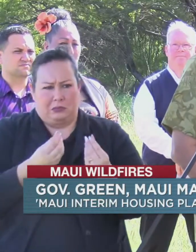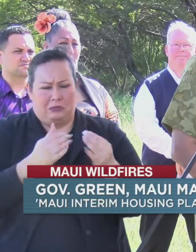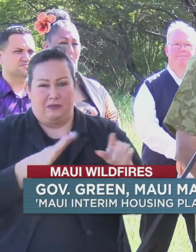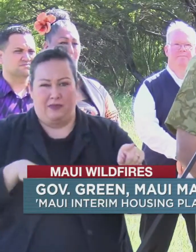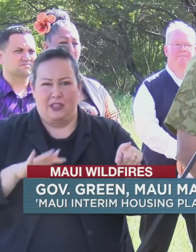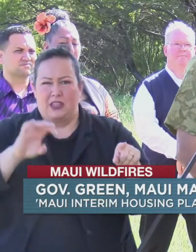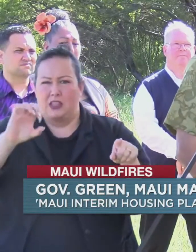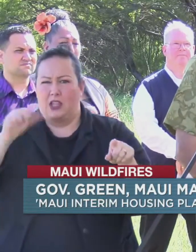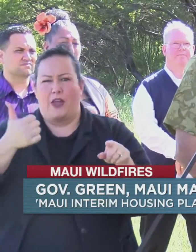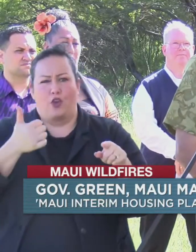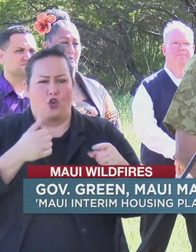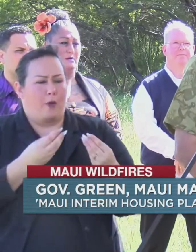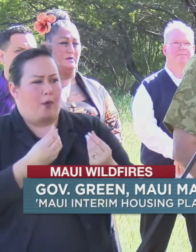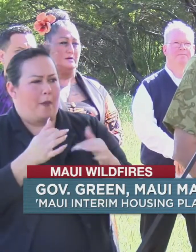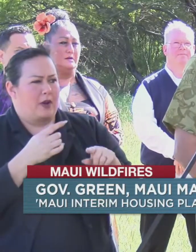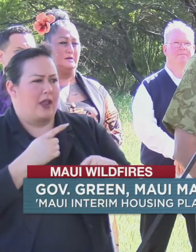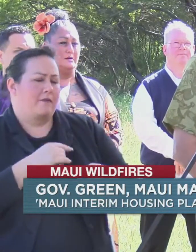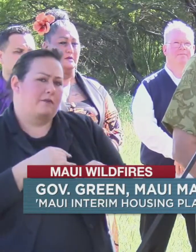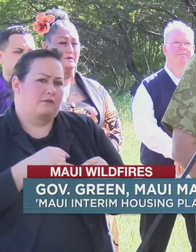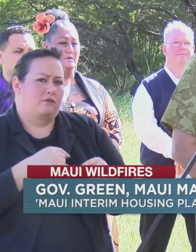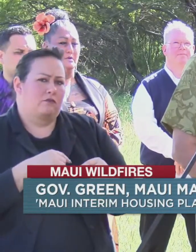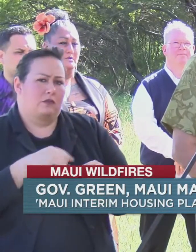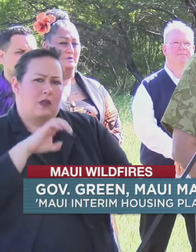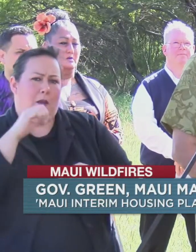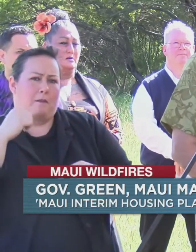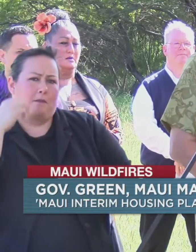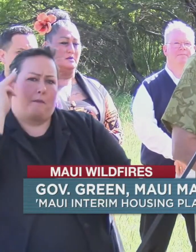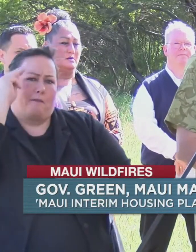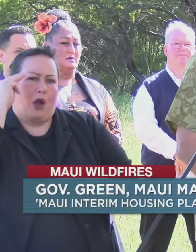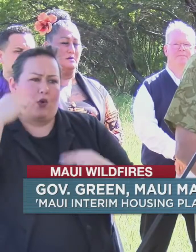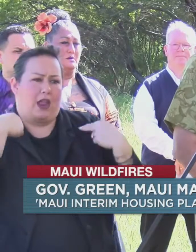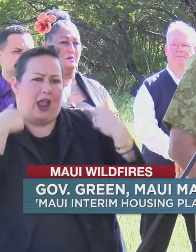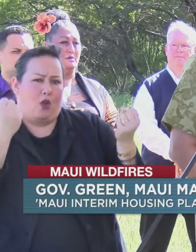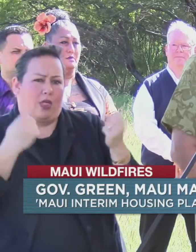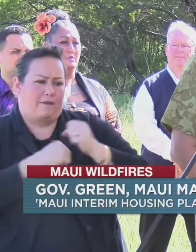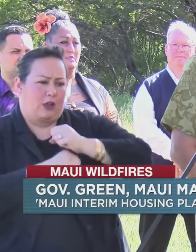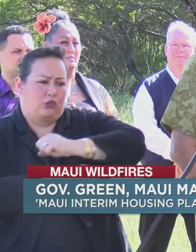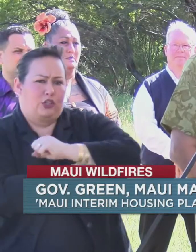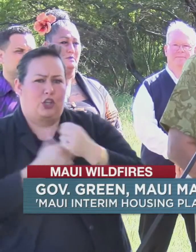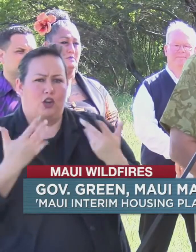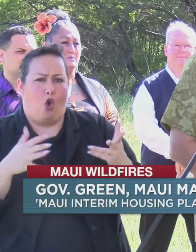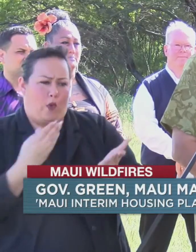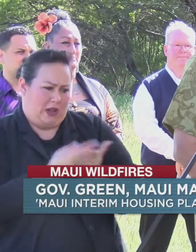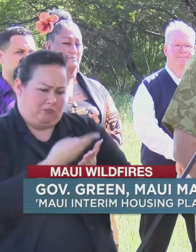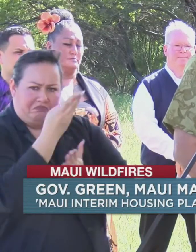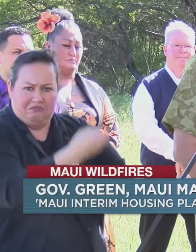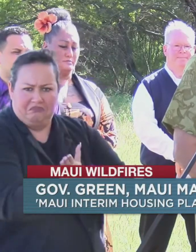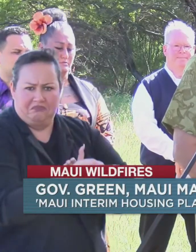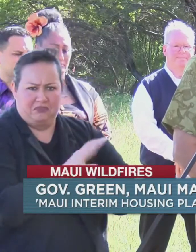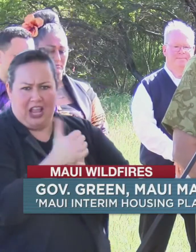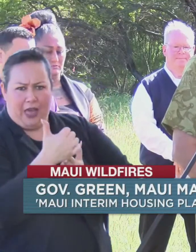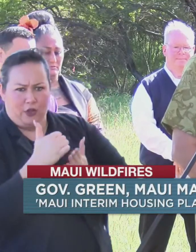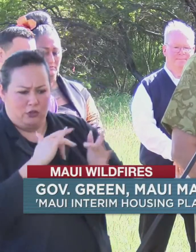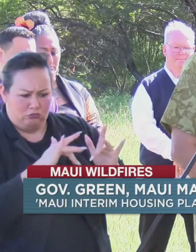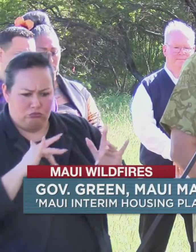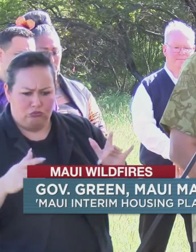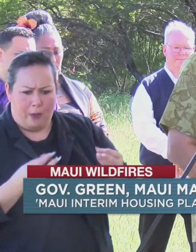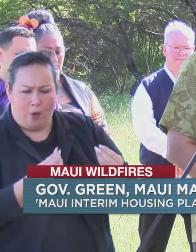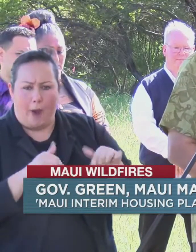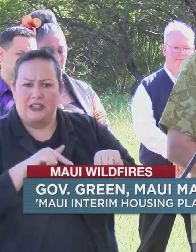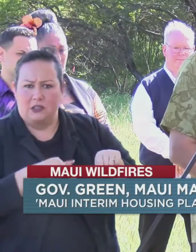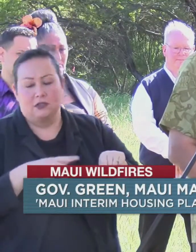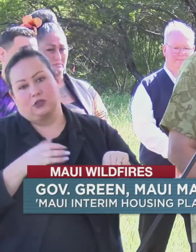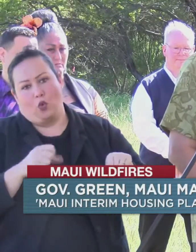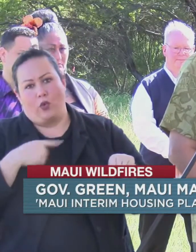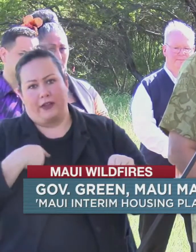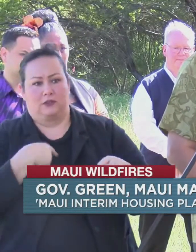been spoken for by the Maui Health Foundation, and so we know that's being used in a positive way too. So